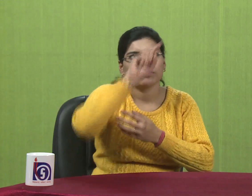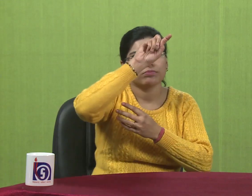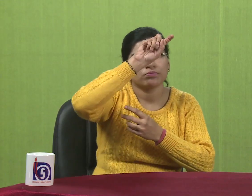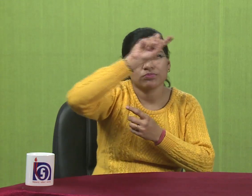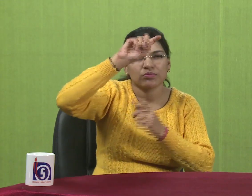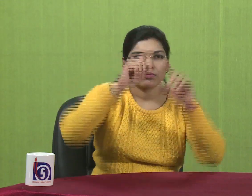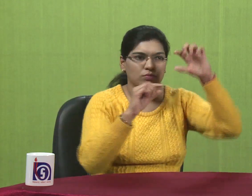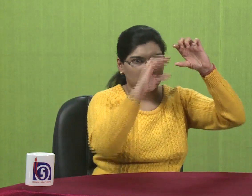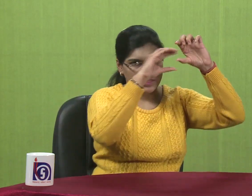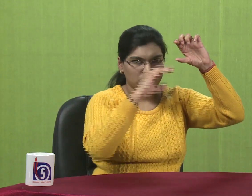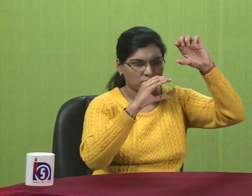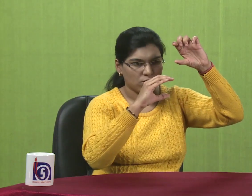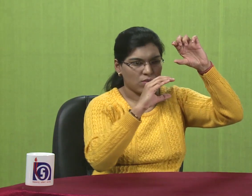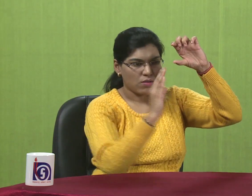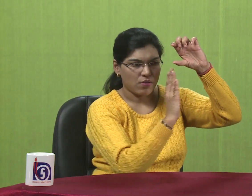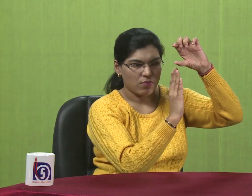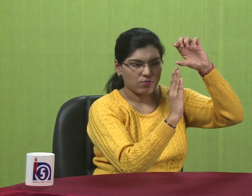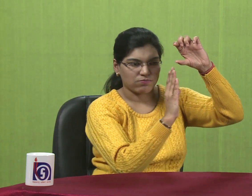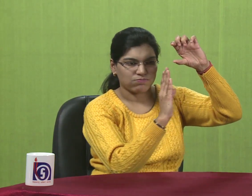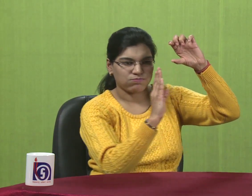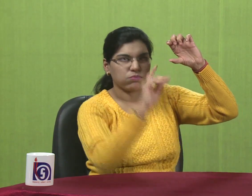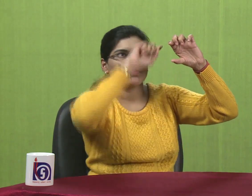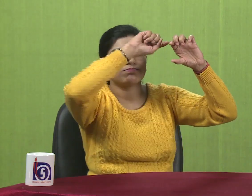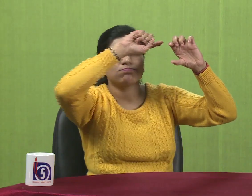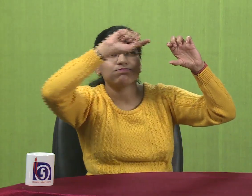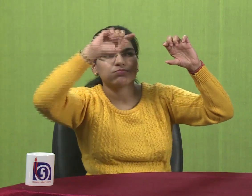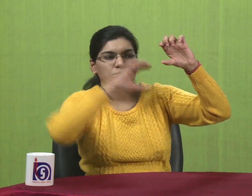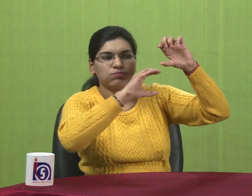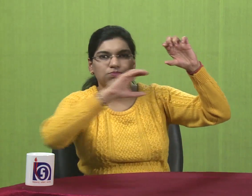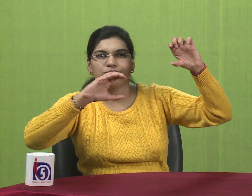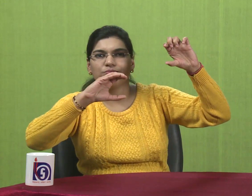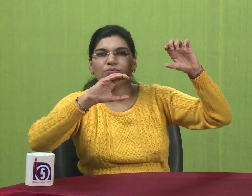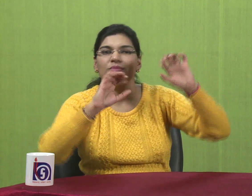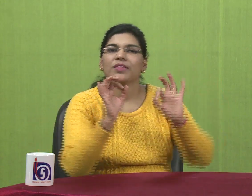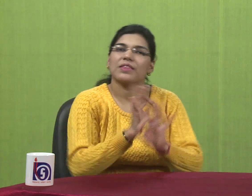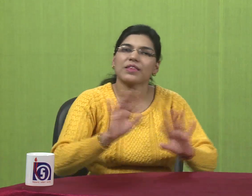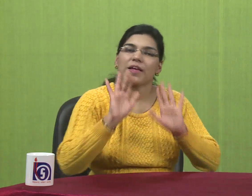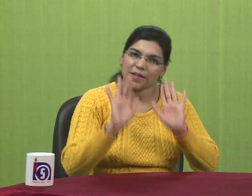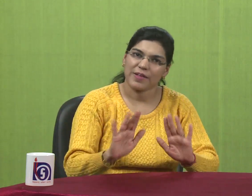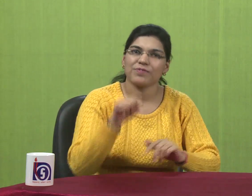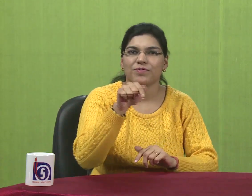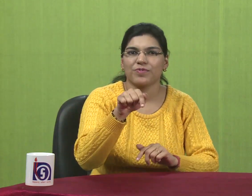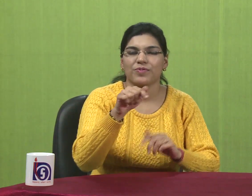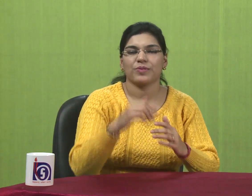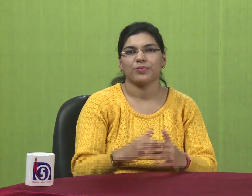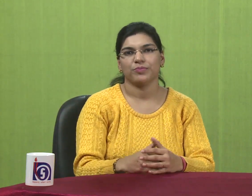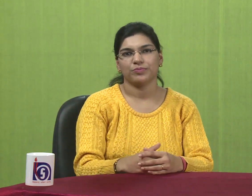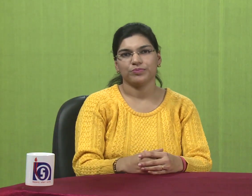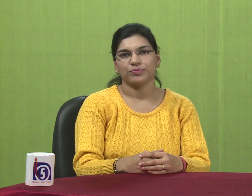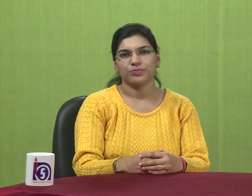The measurement above, also called as indent, shows the